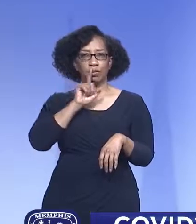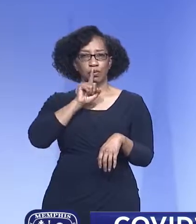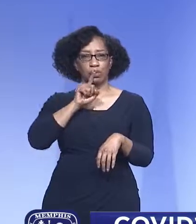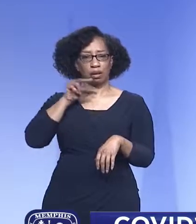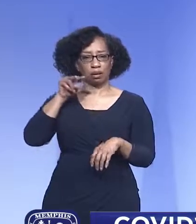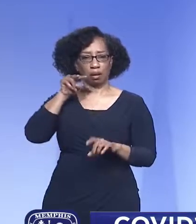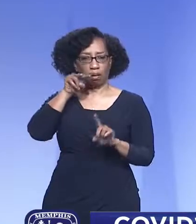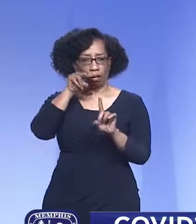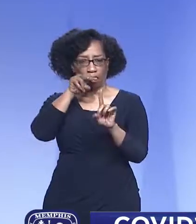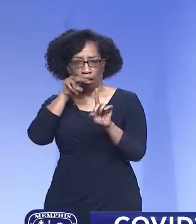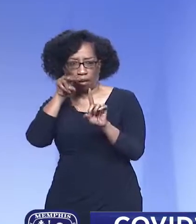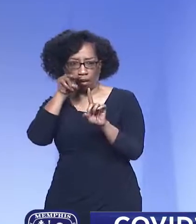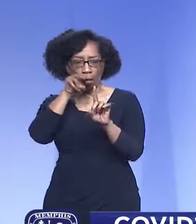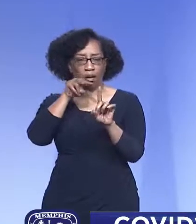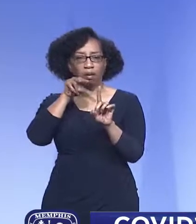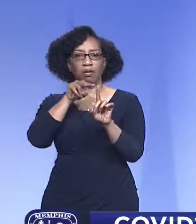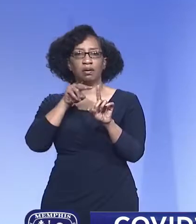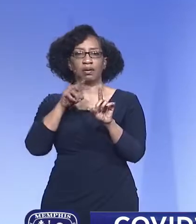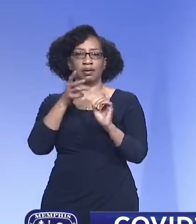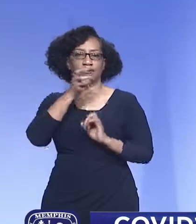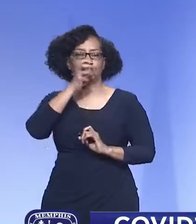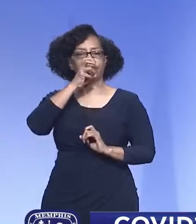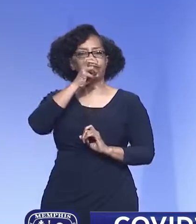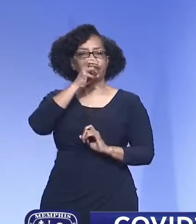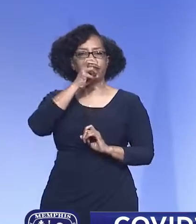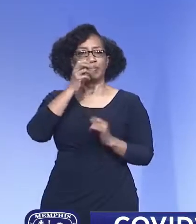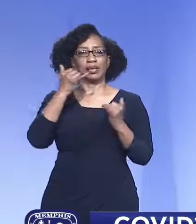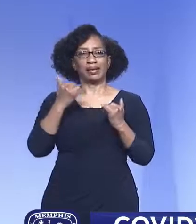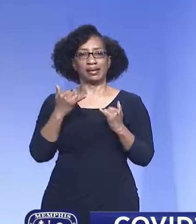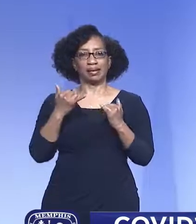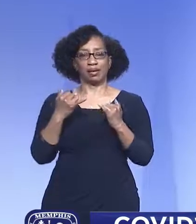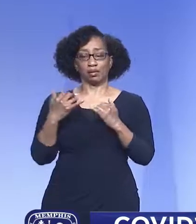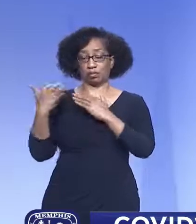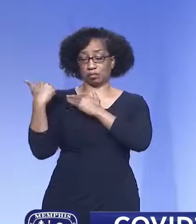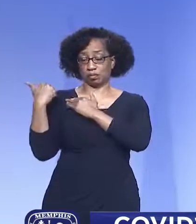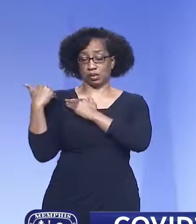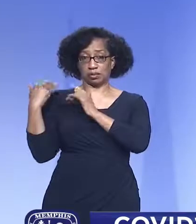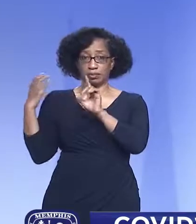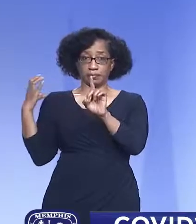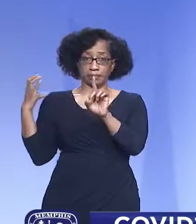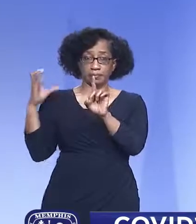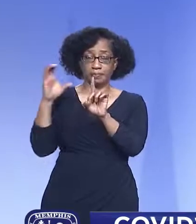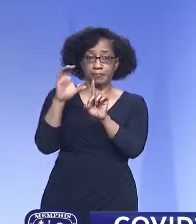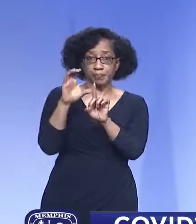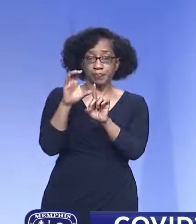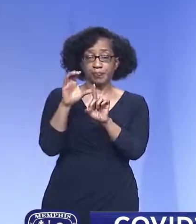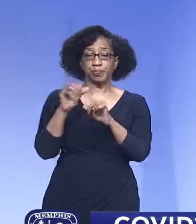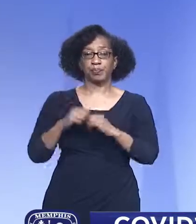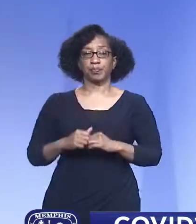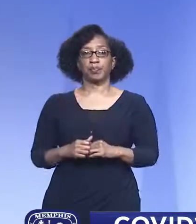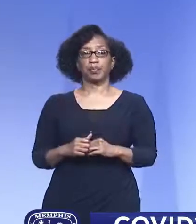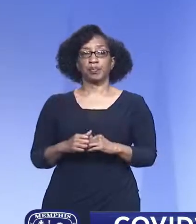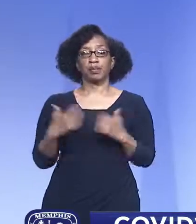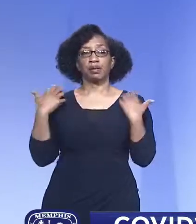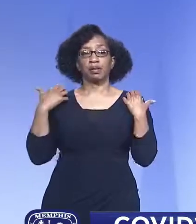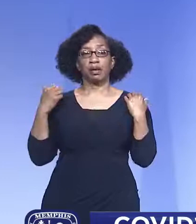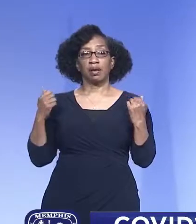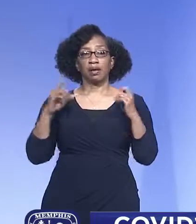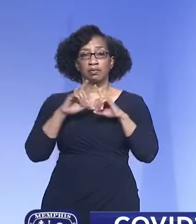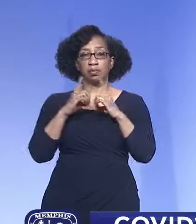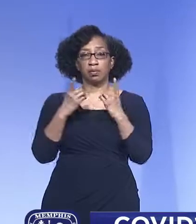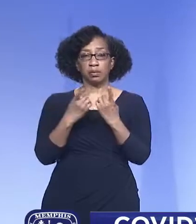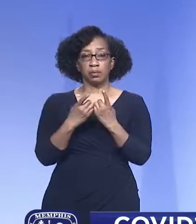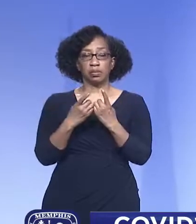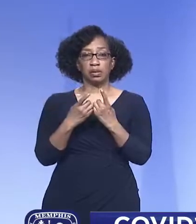the individual. I would just ask you, sir, when have the health directives that the health department has issued not put